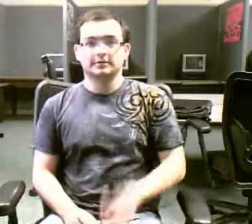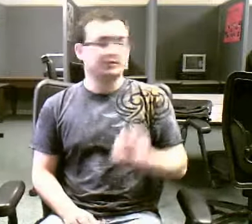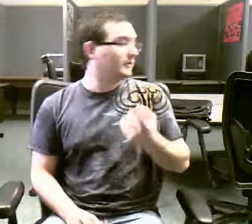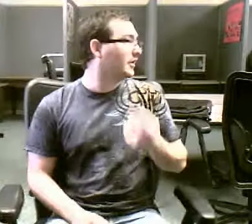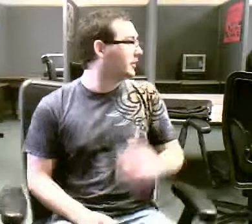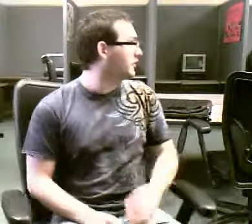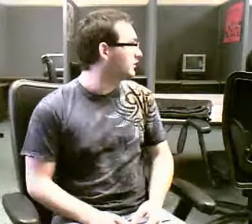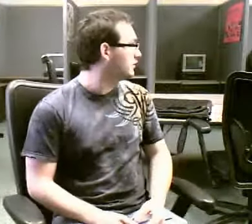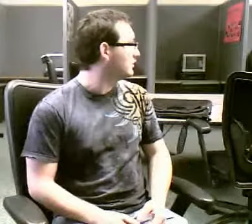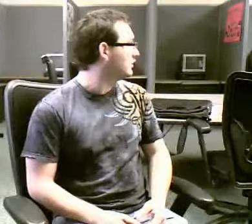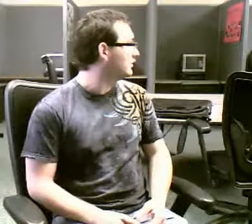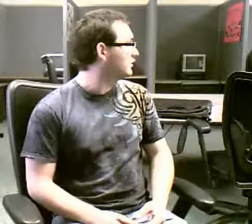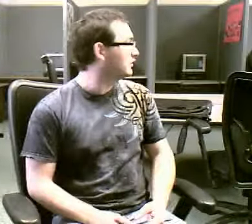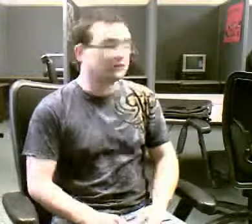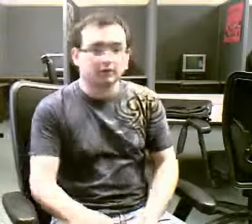Can you drop the audio there? Alright.